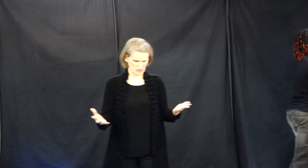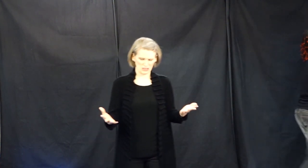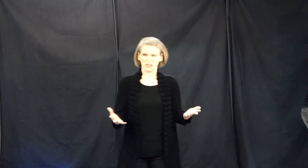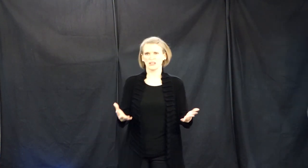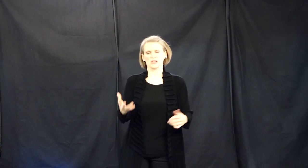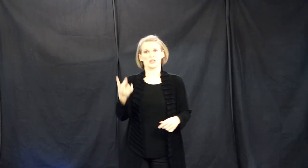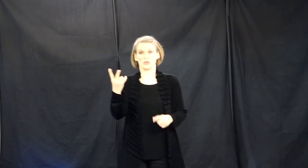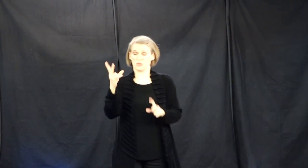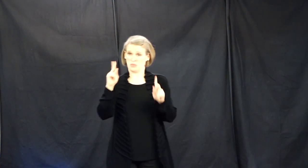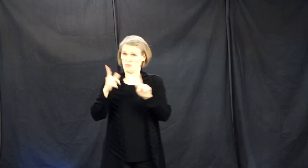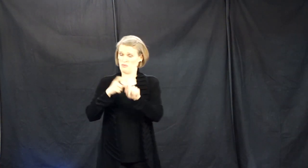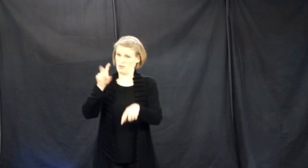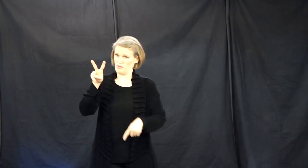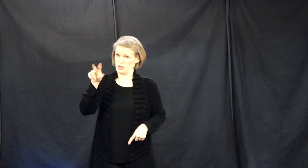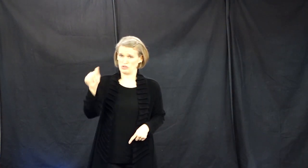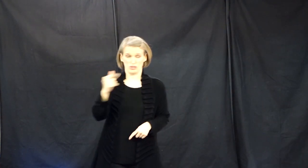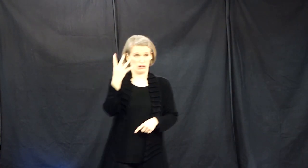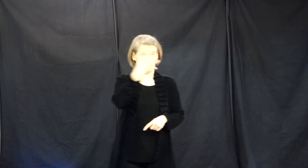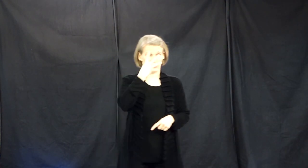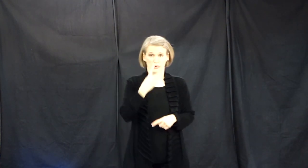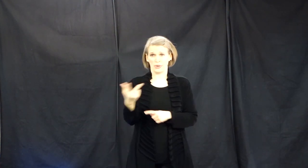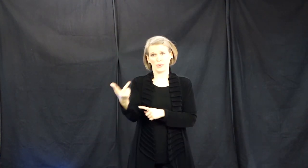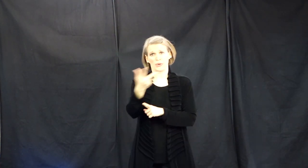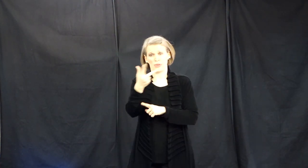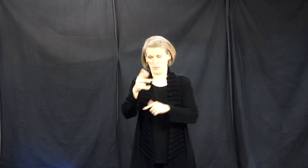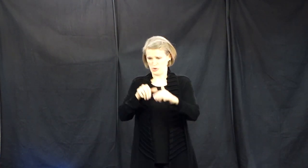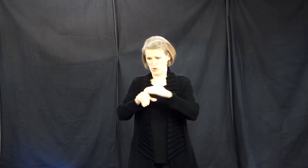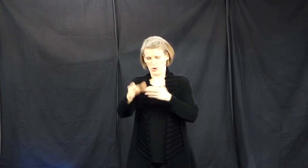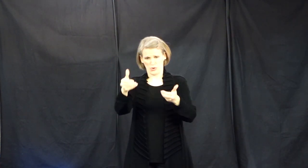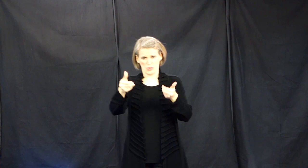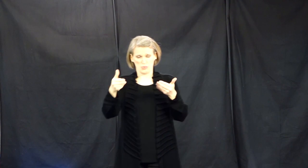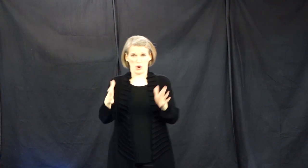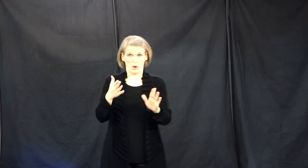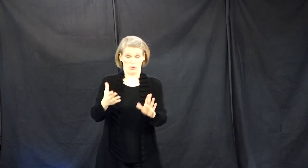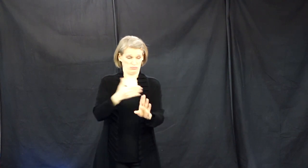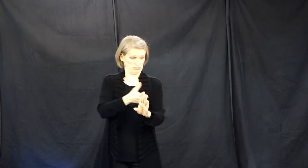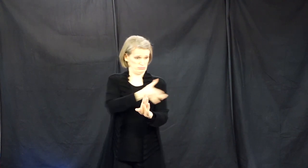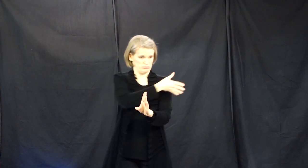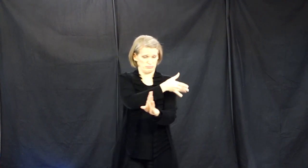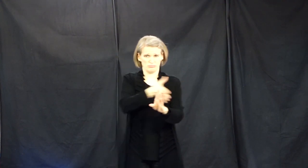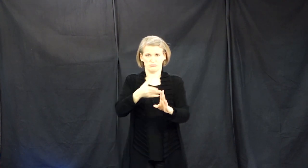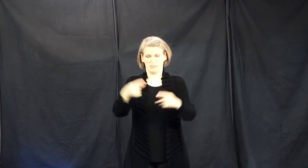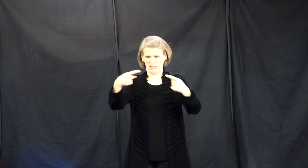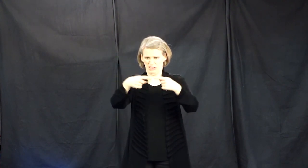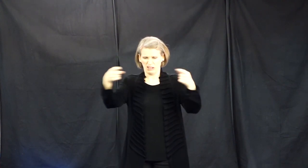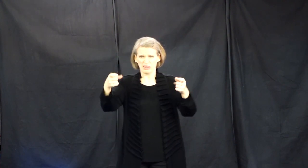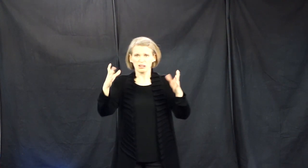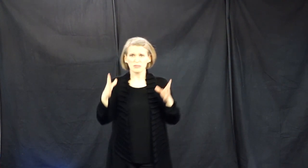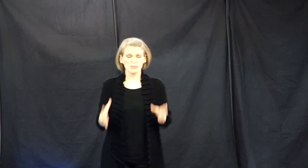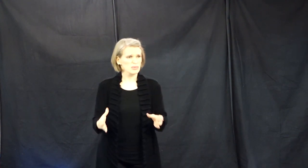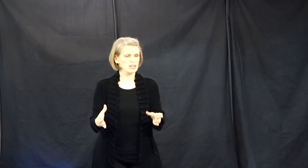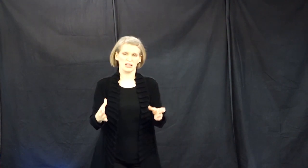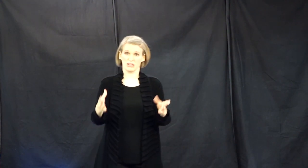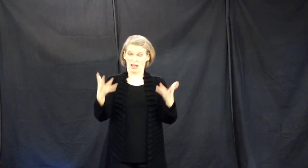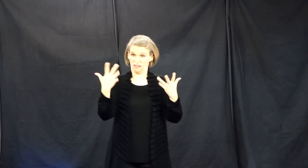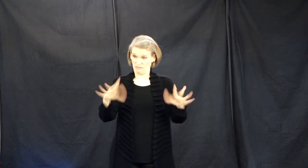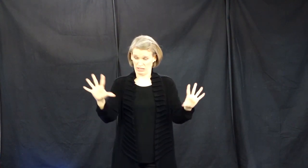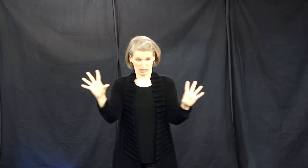Two Virginians and an immigrant walk into a room diametrically opposed foes. They emerge with a compromise, having